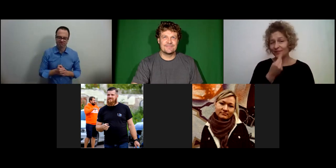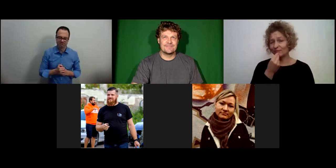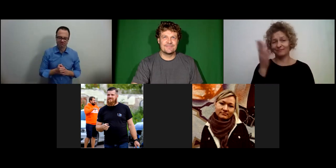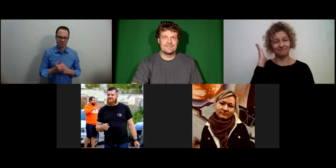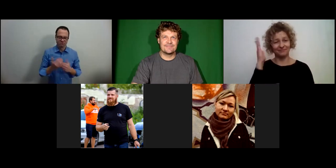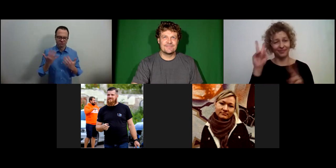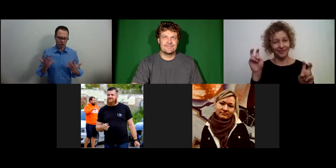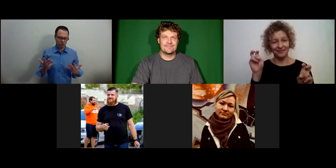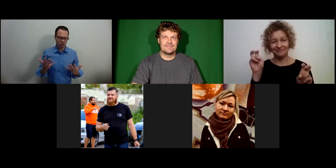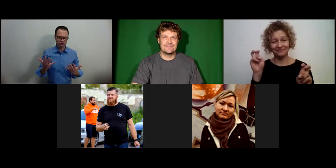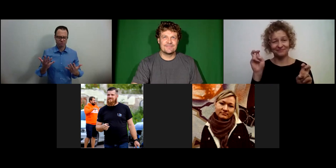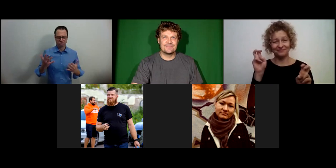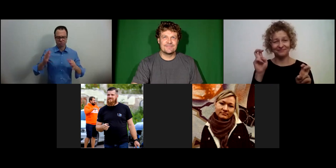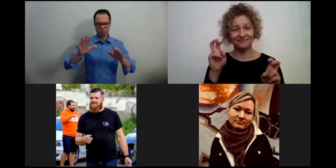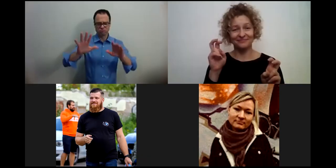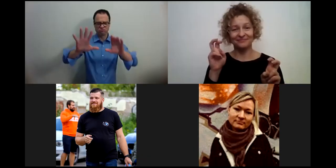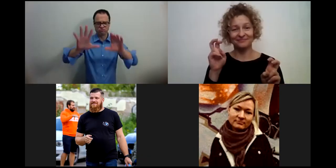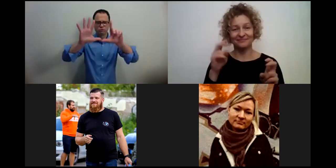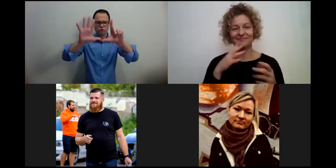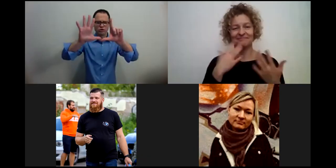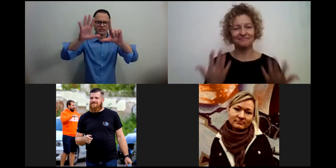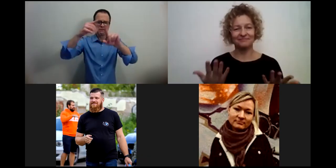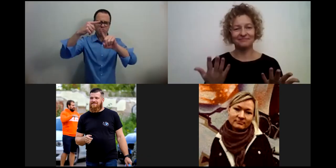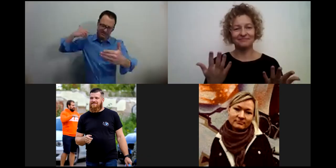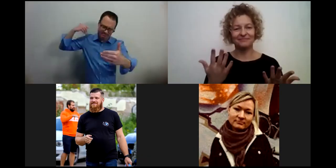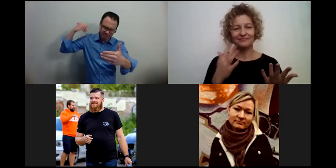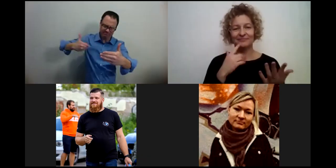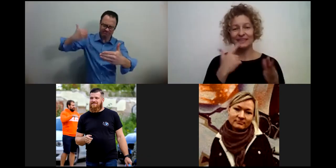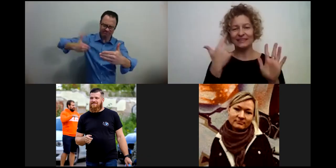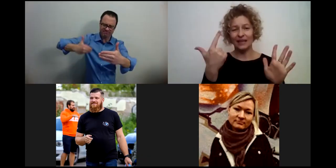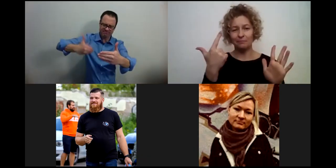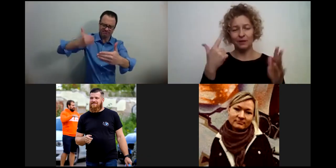Now, what a beautiful life story that was.